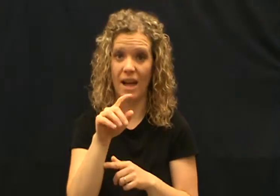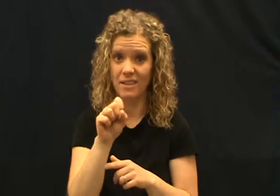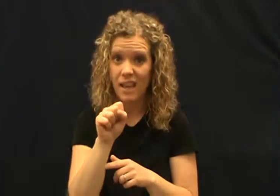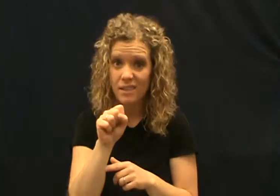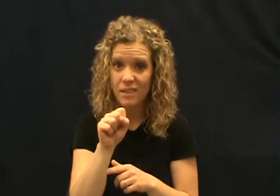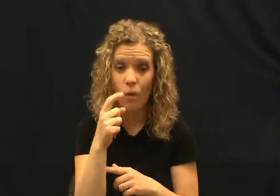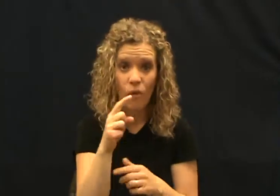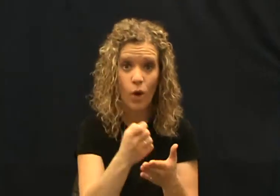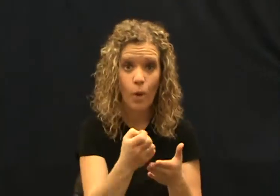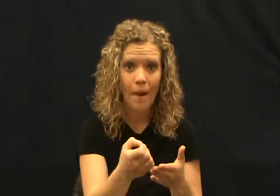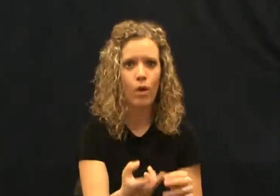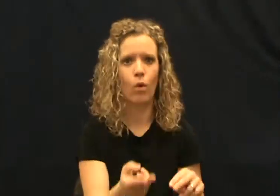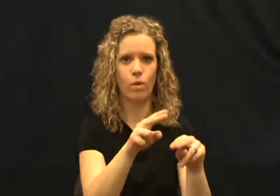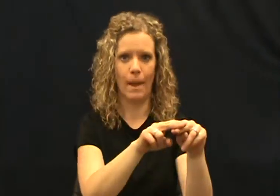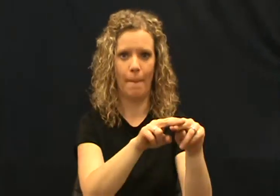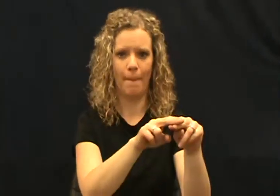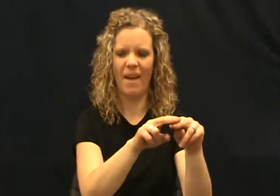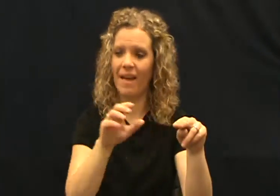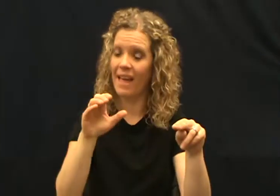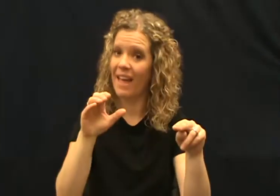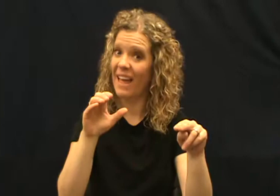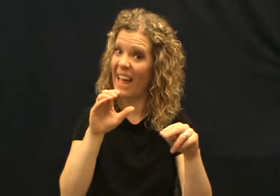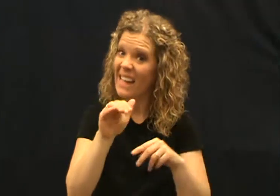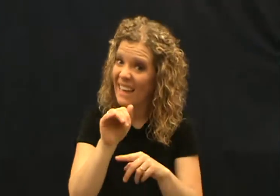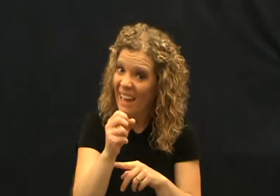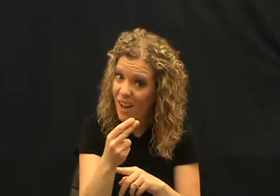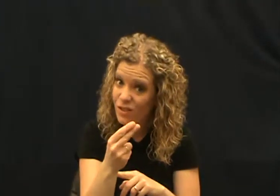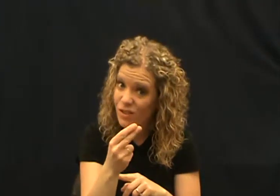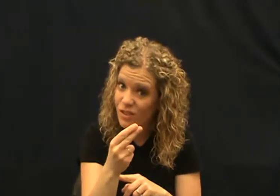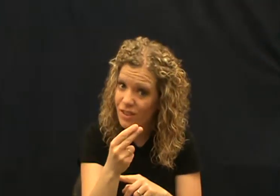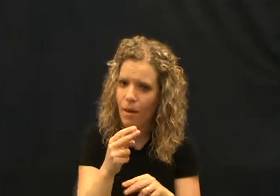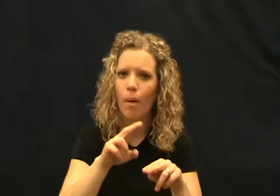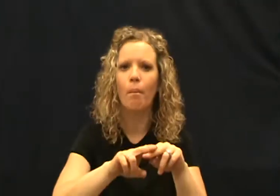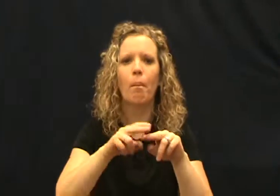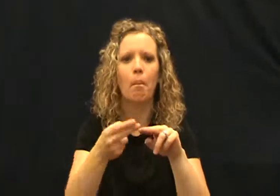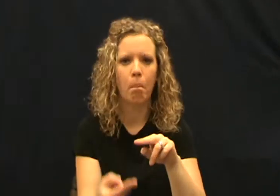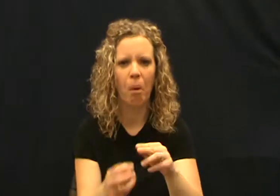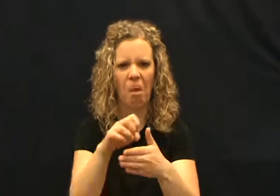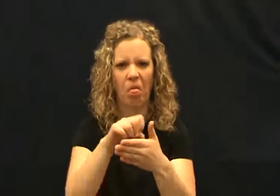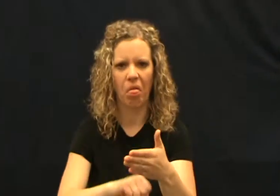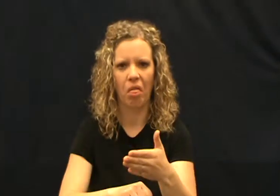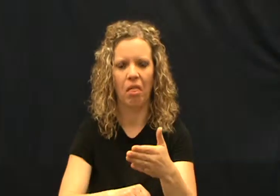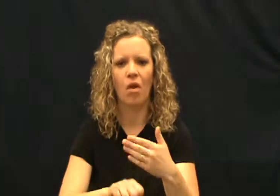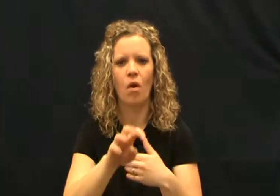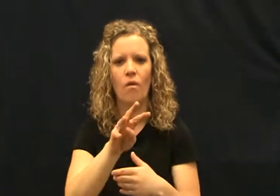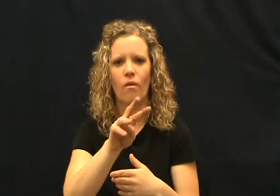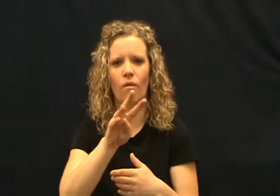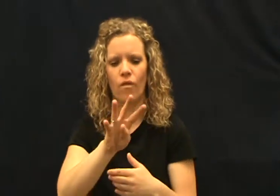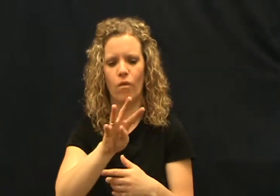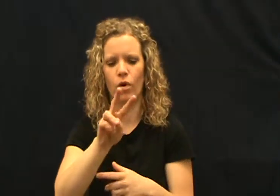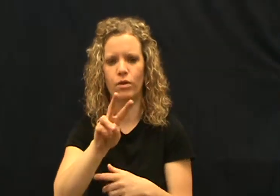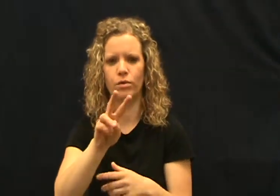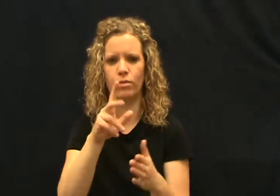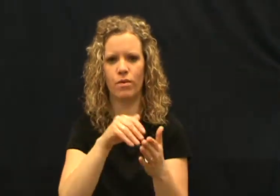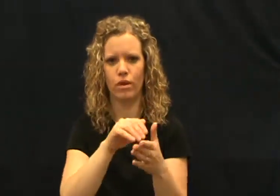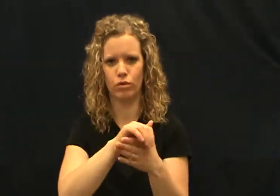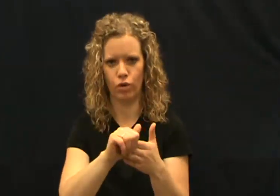but our cash under assets decreases by $42,000. So once again, after this transaction,